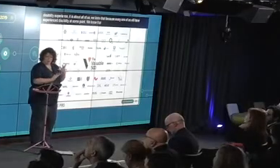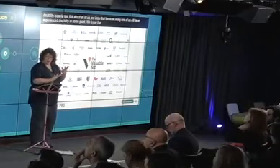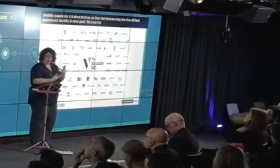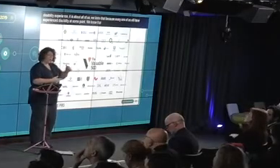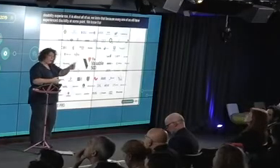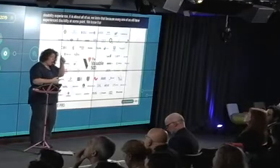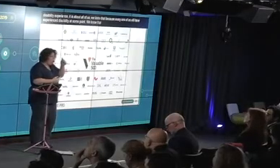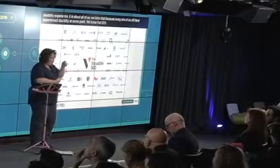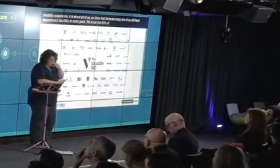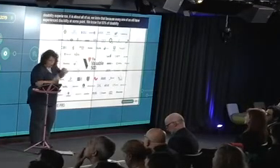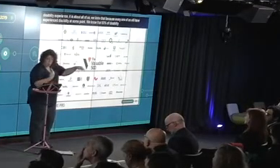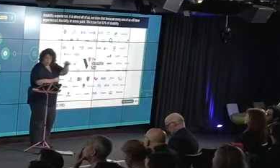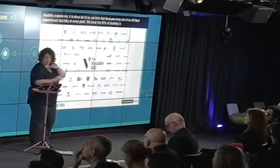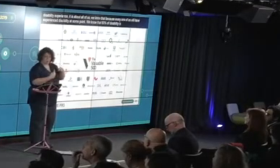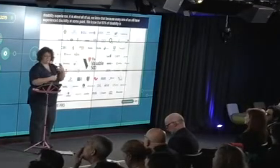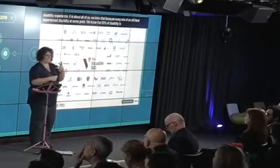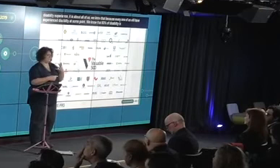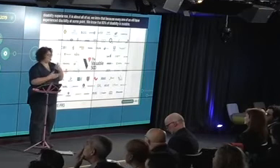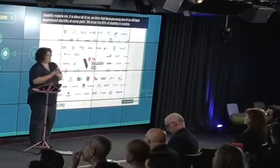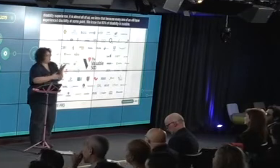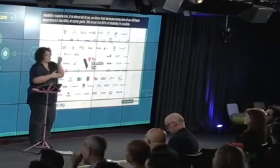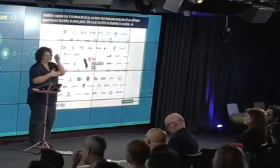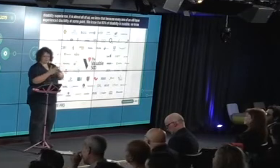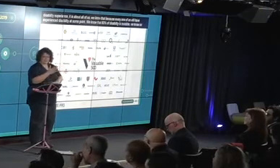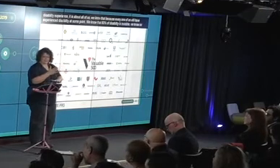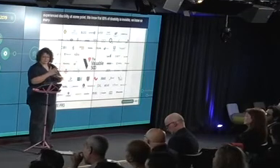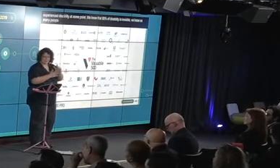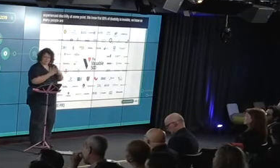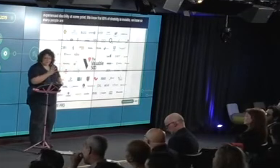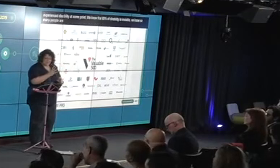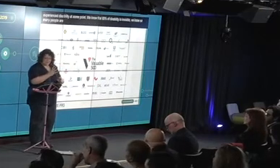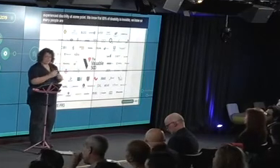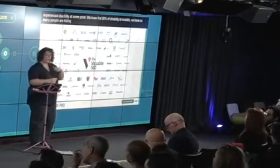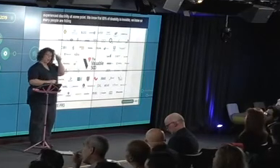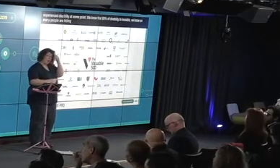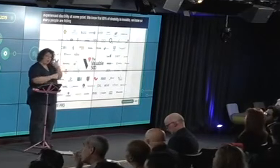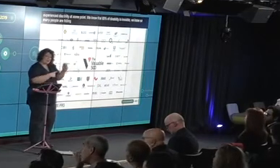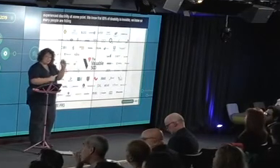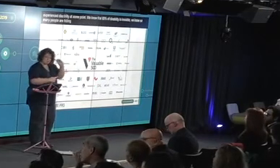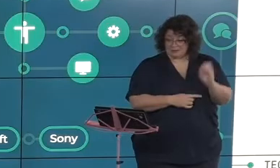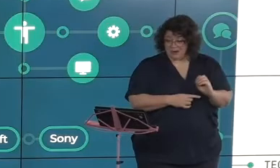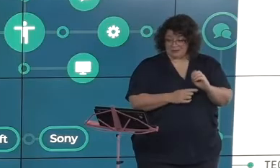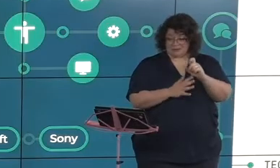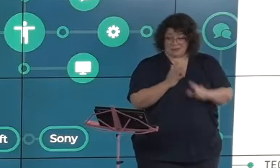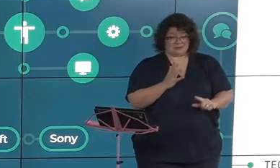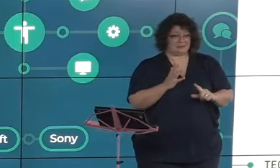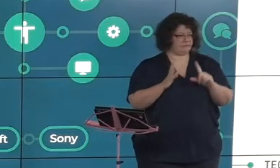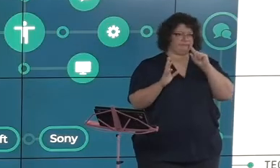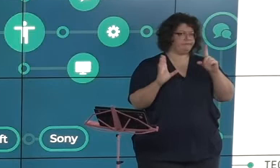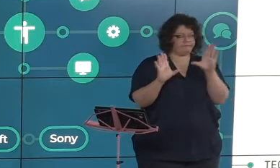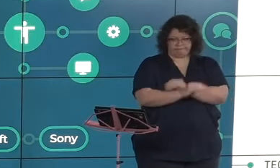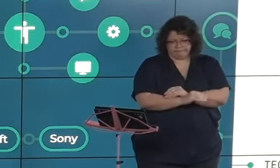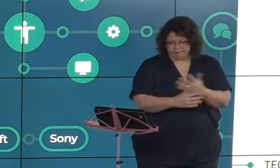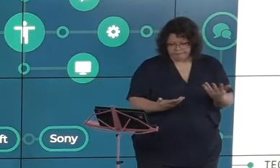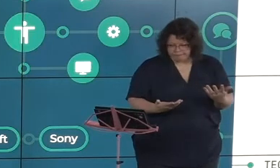invisible. We know so many people are hiding and covering and hiding themselves away. We know 80%